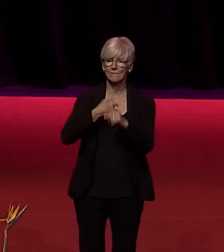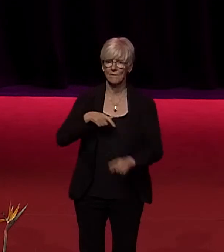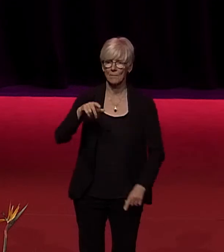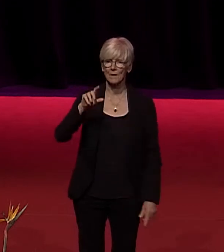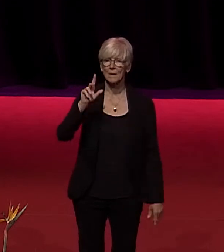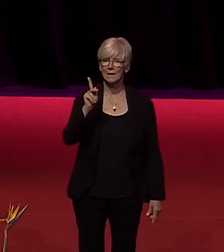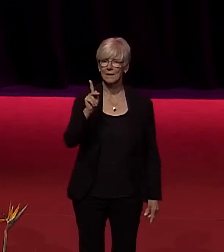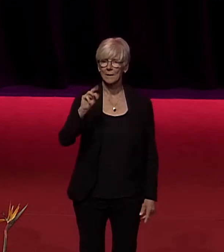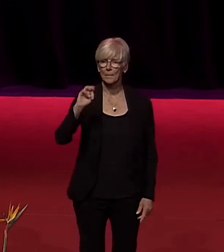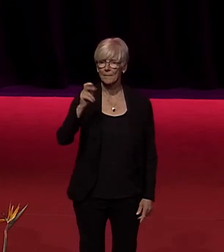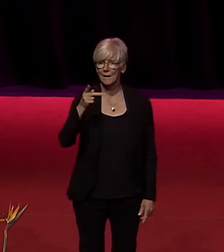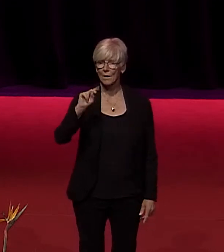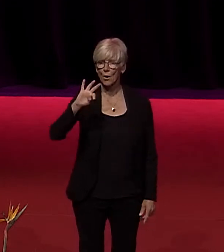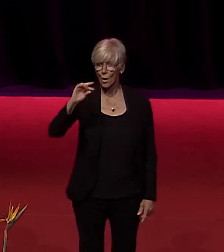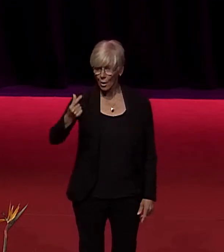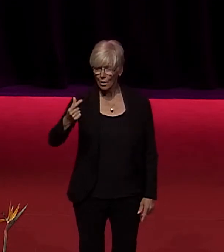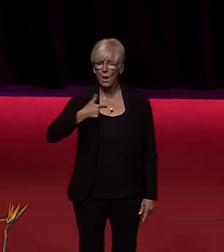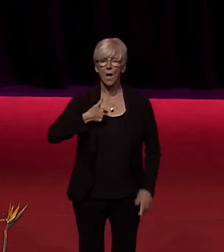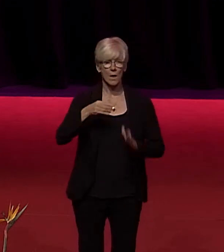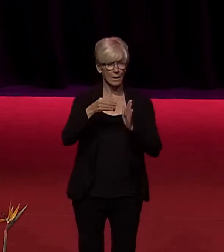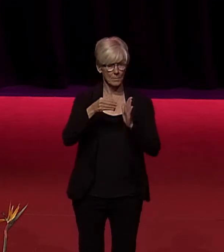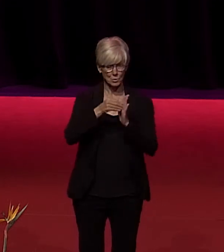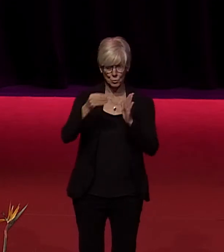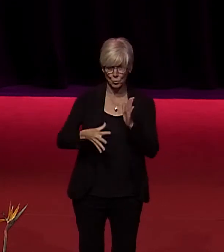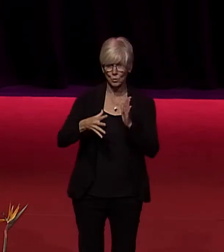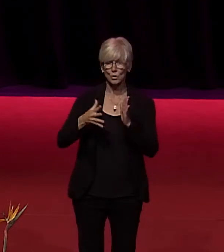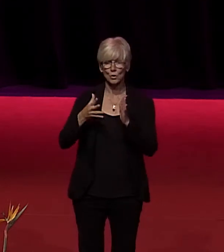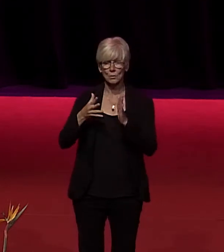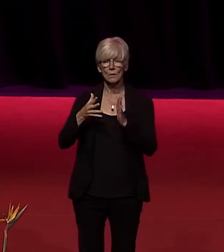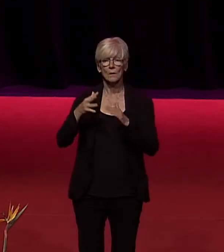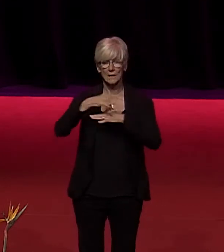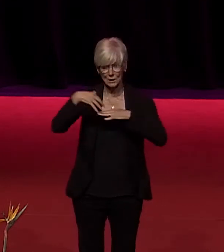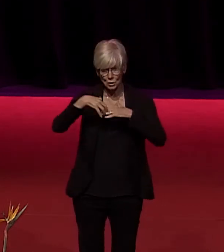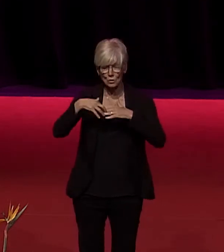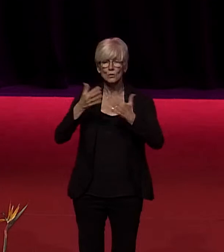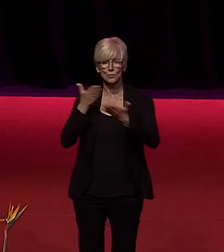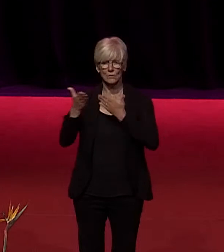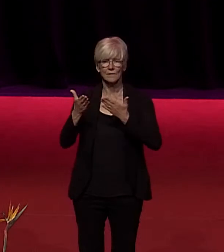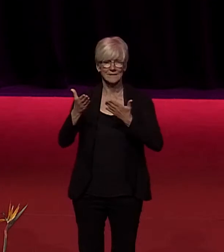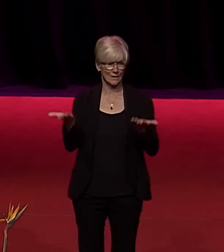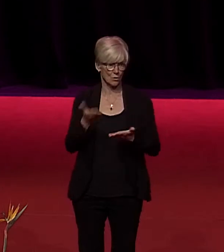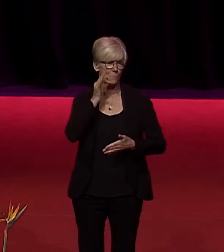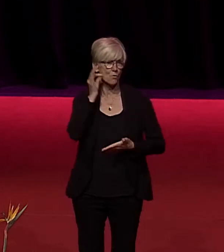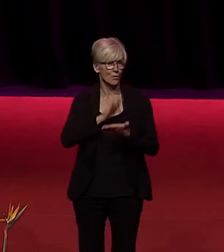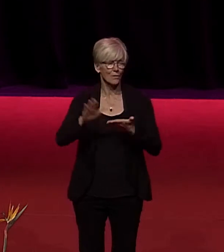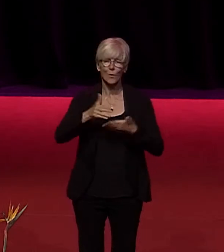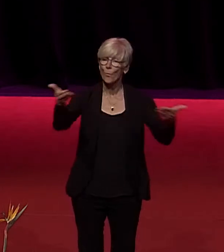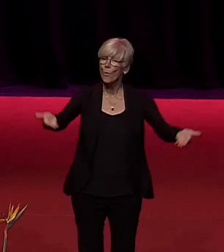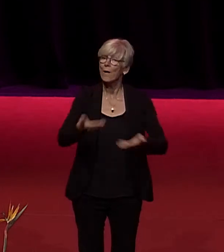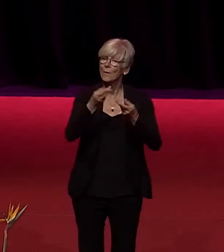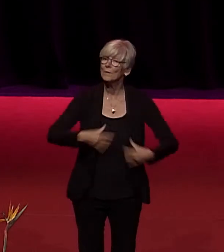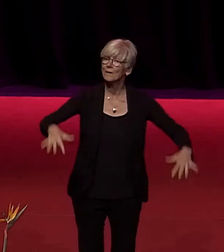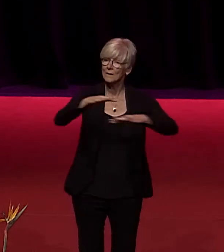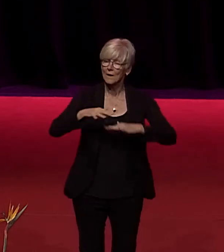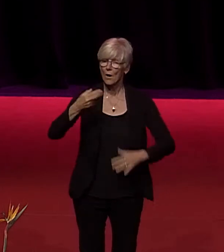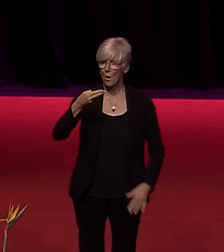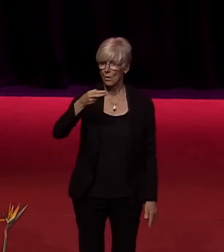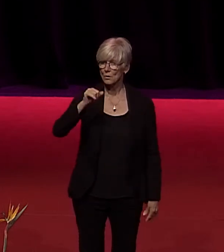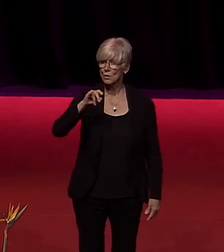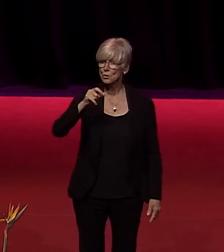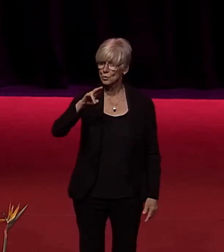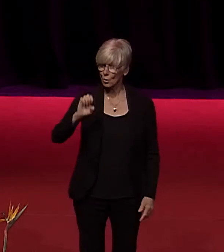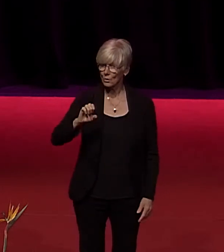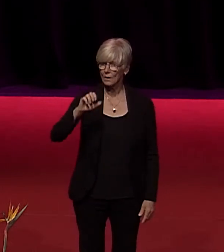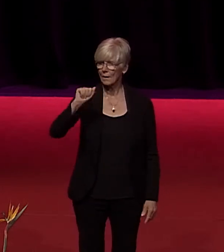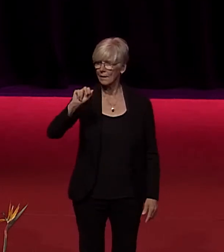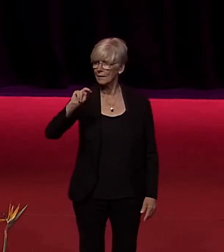Service Team here at Mohawk College. I'd like to welcome you to the traditional territory of the Haudenosaunee and Anishinaabe nations that we've